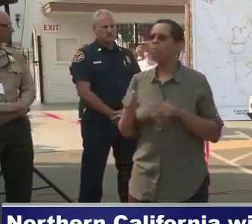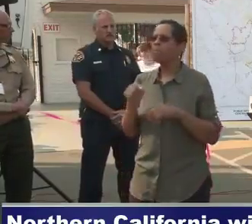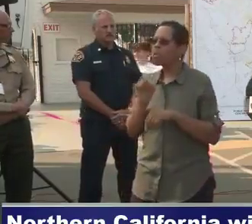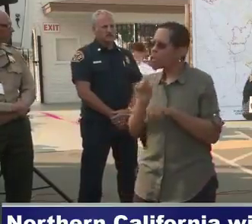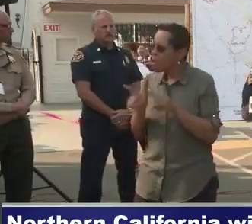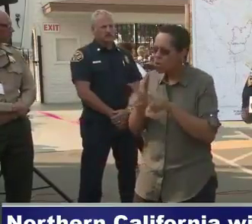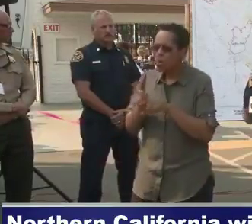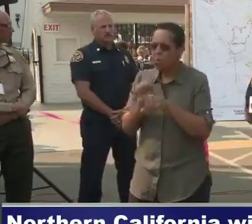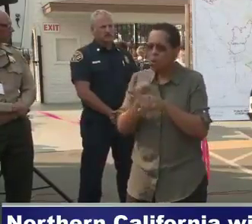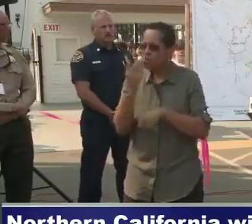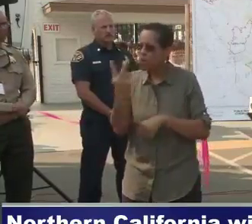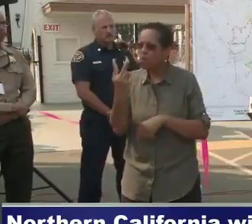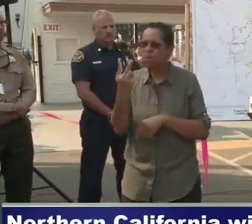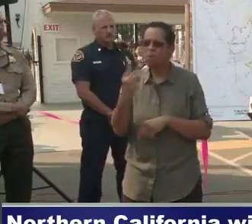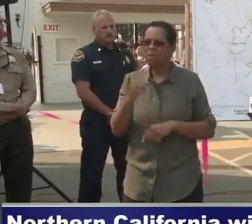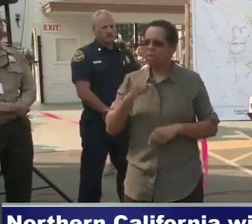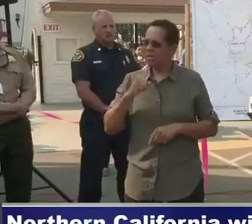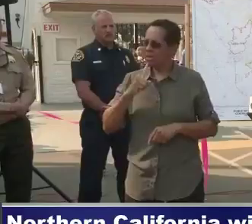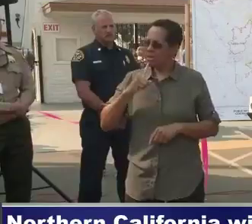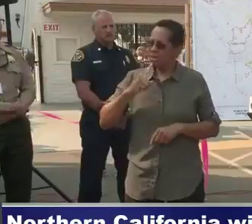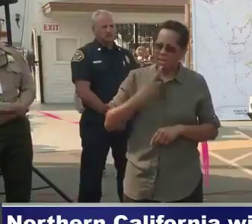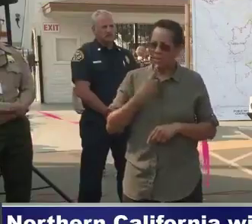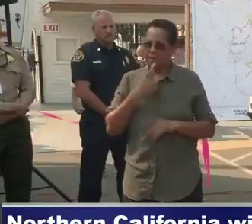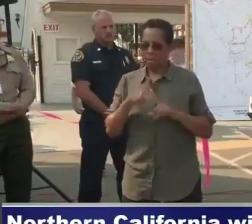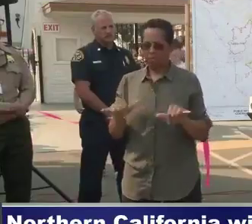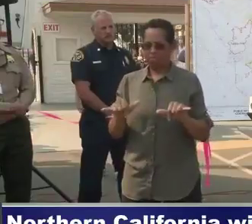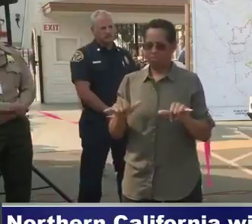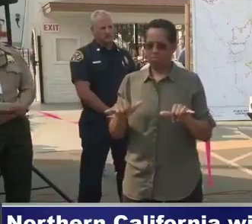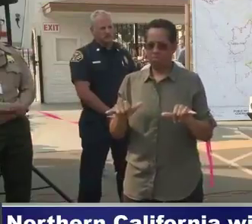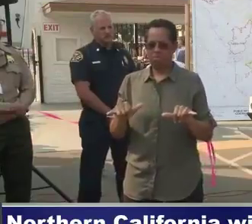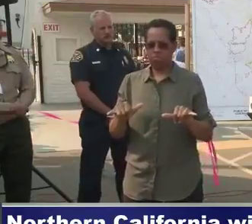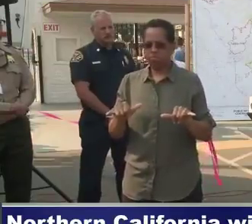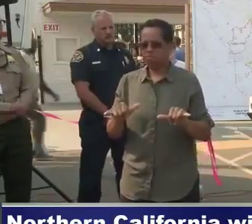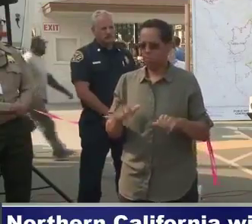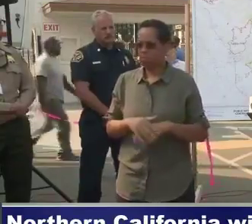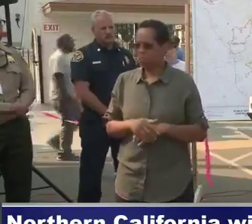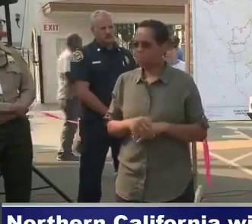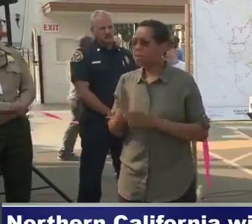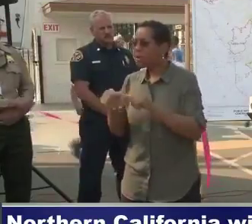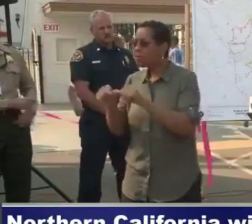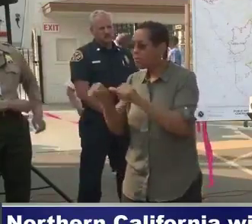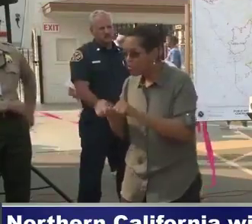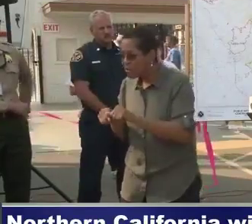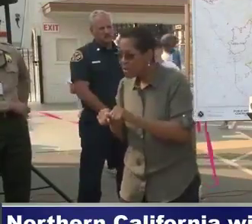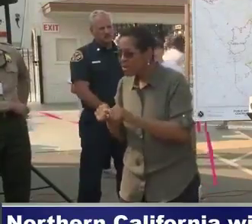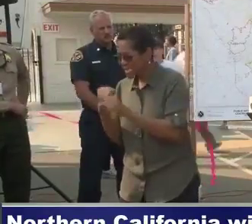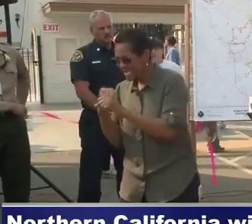pressing operations simultaneously, fighting the fire in some areas and also preparing for